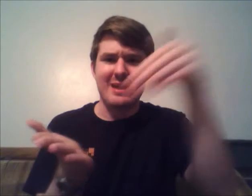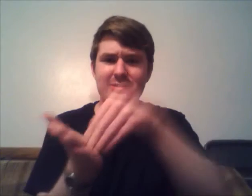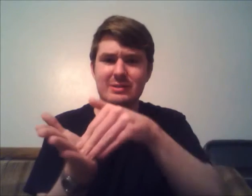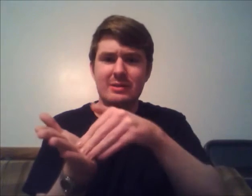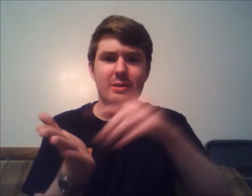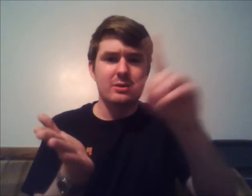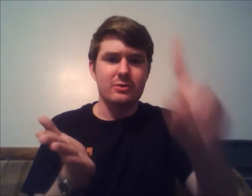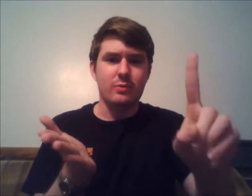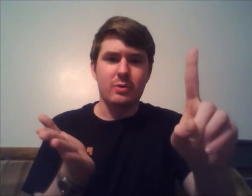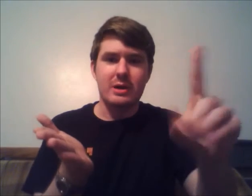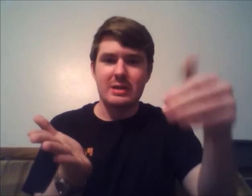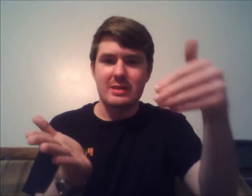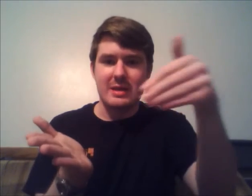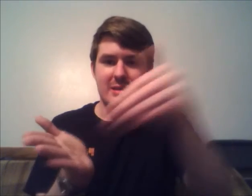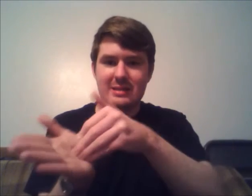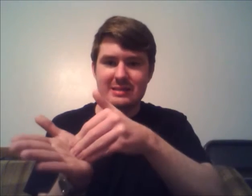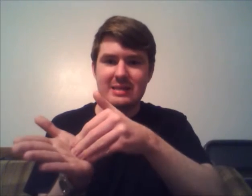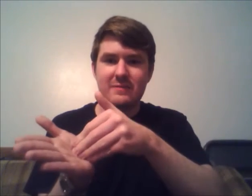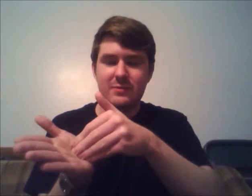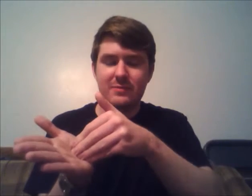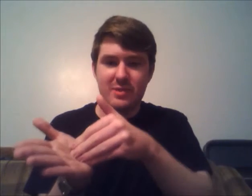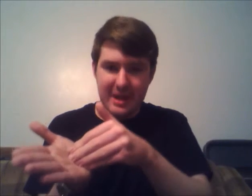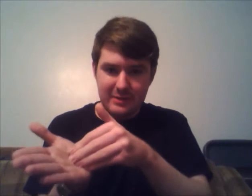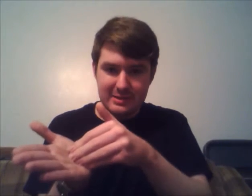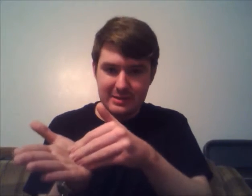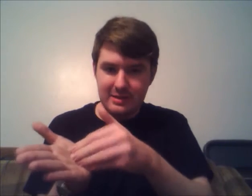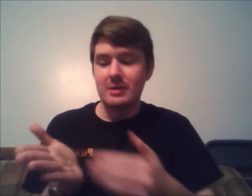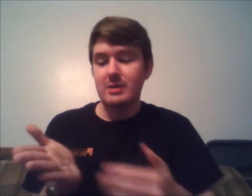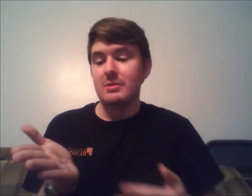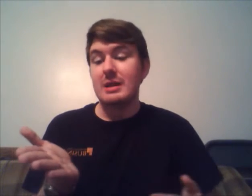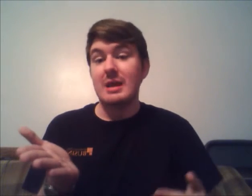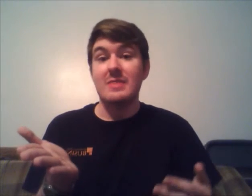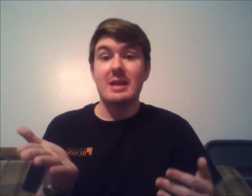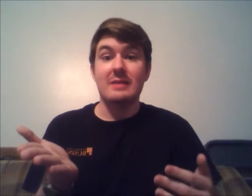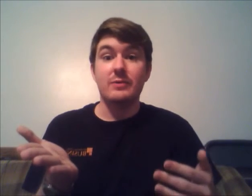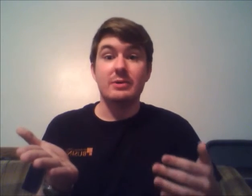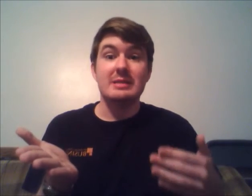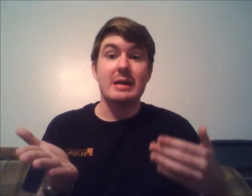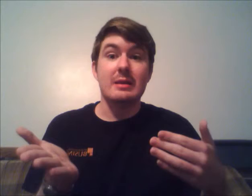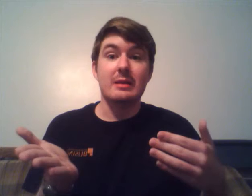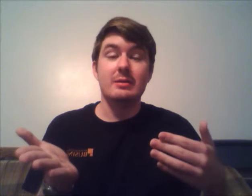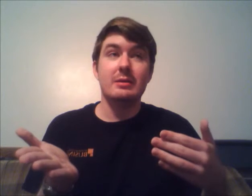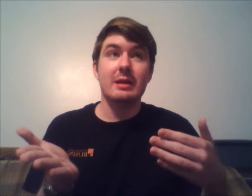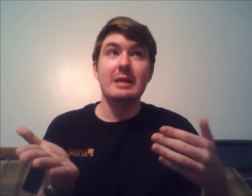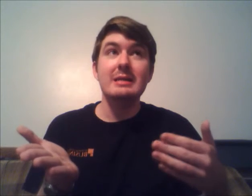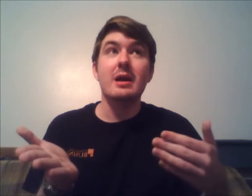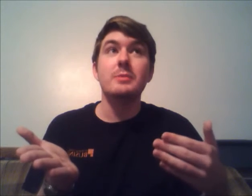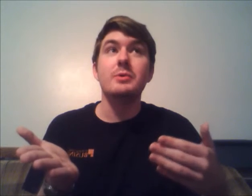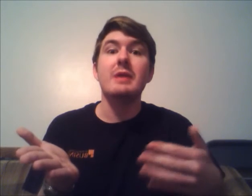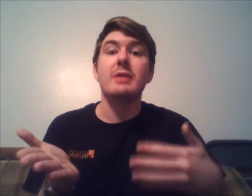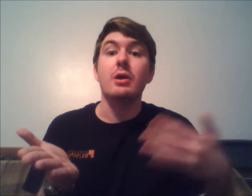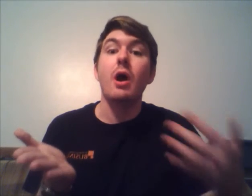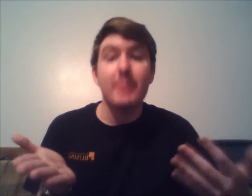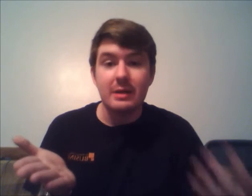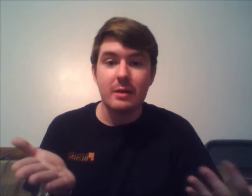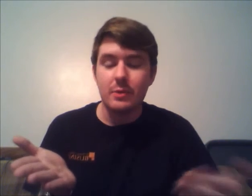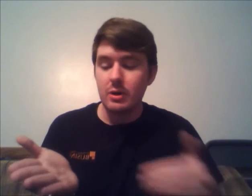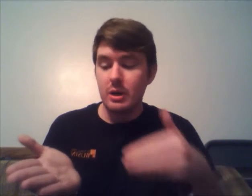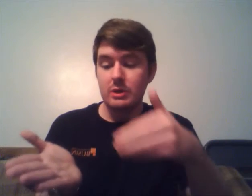1,000. Do 1, and then this is signed for 1,000, right? And then if you're going to sign, anytime you would have like a comma in a number, you do